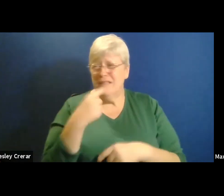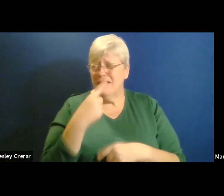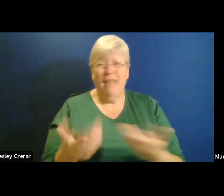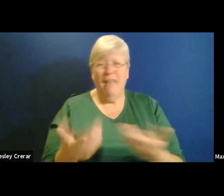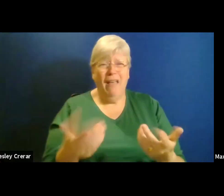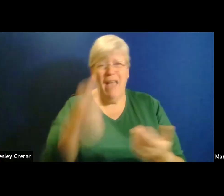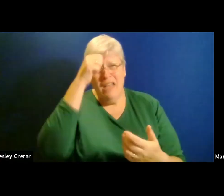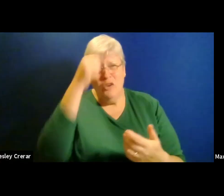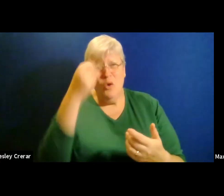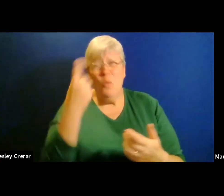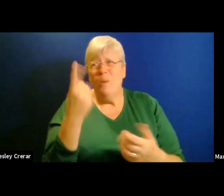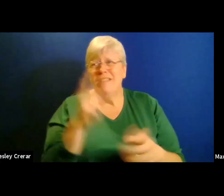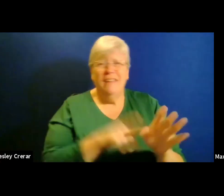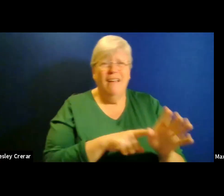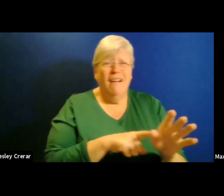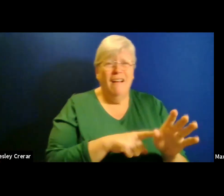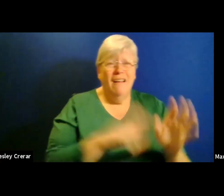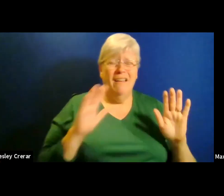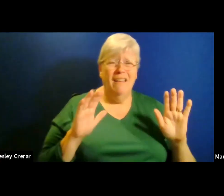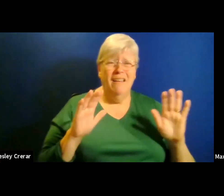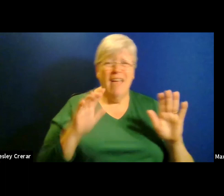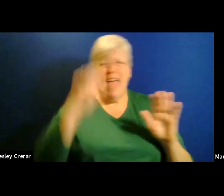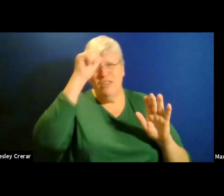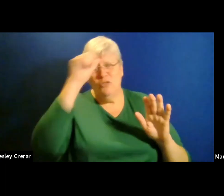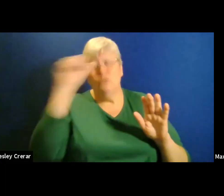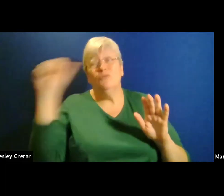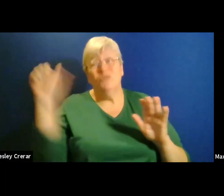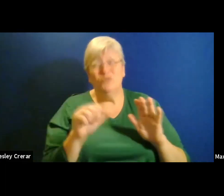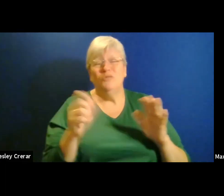know it's only once a year. And I know I owe you that much.